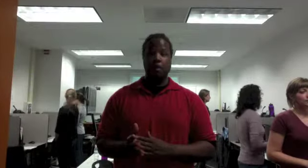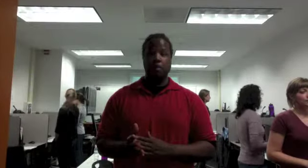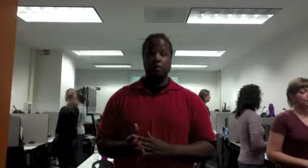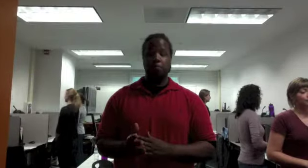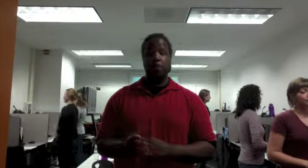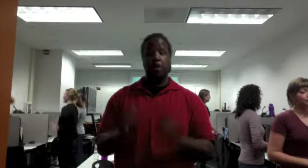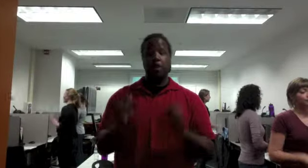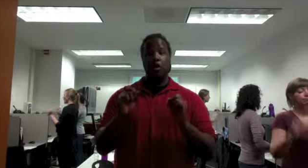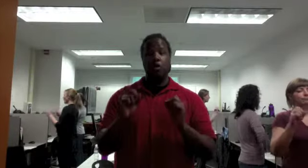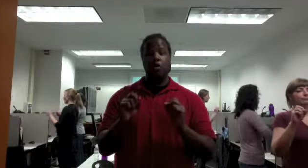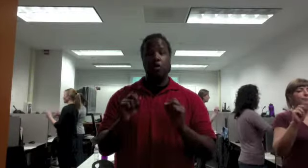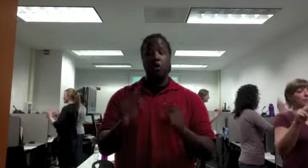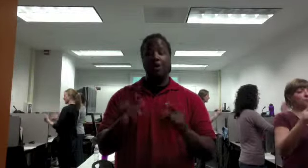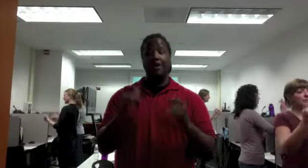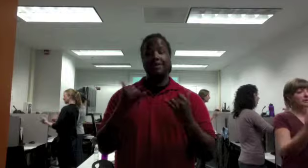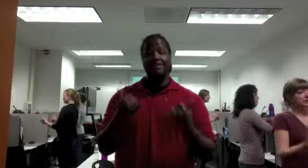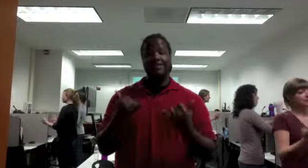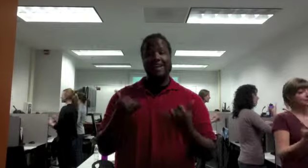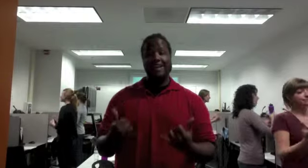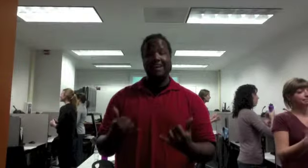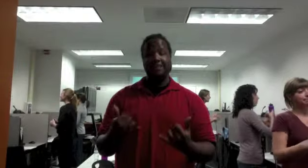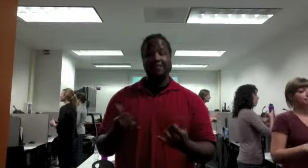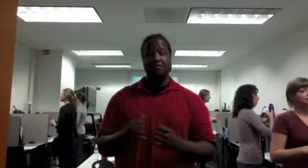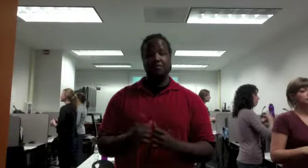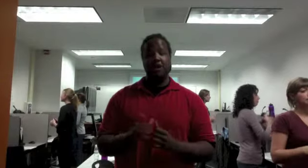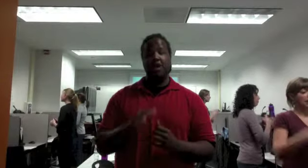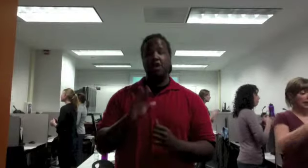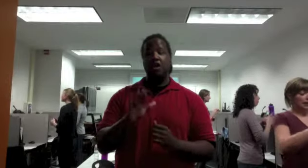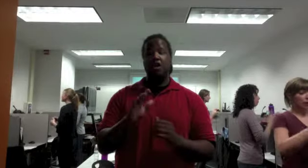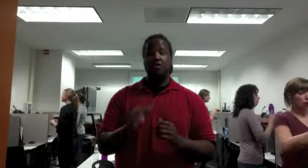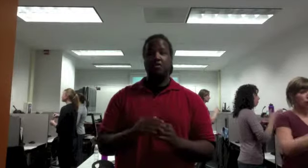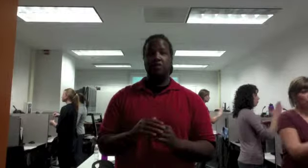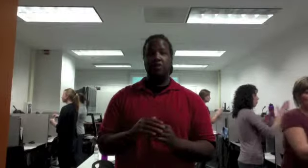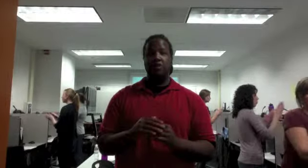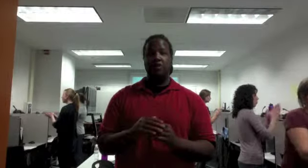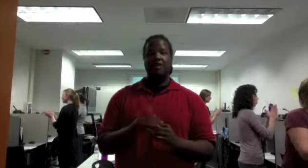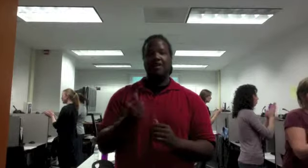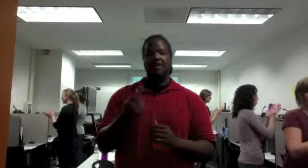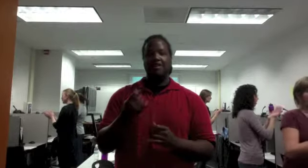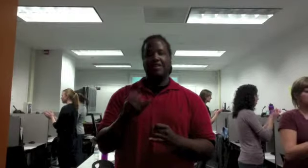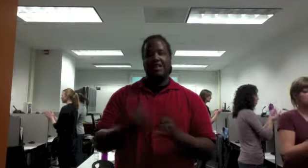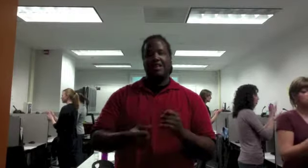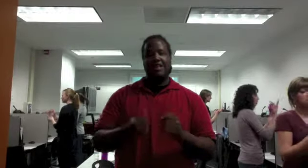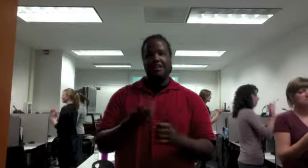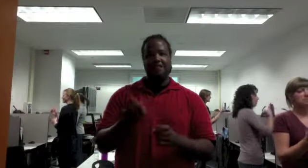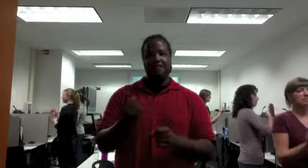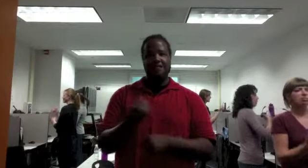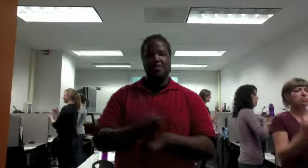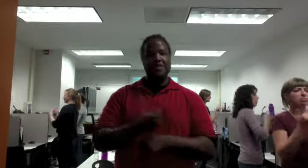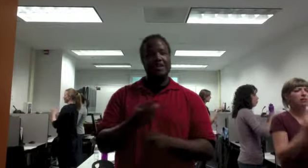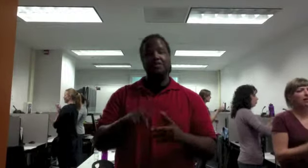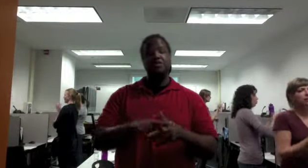Okay, today, in your text for the last few days, you started to read the information in a section